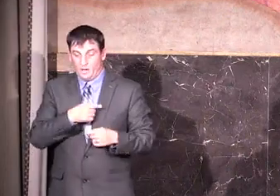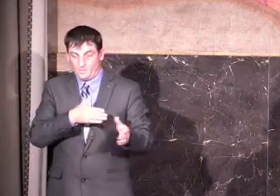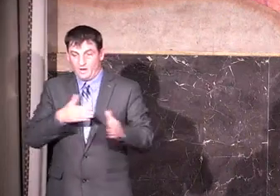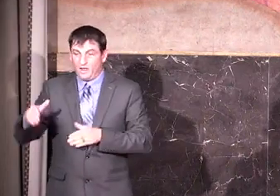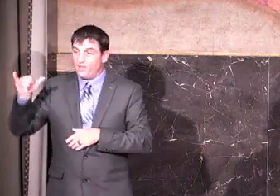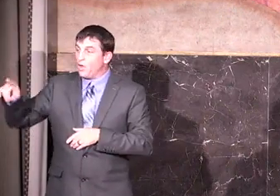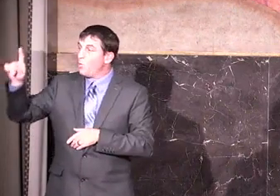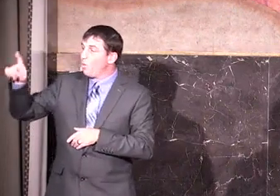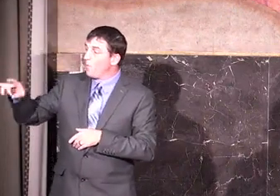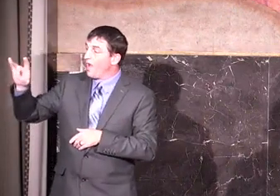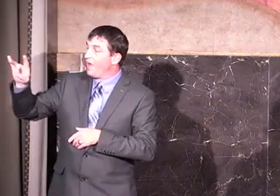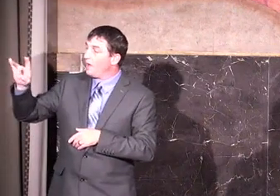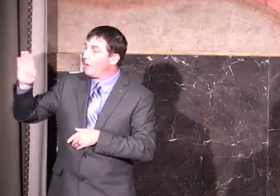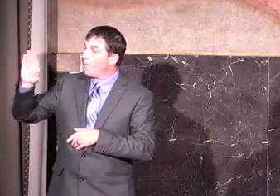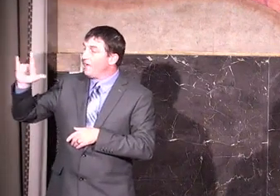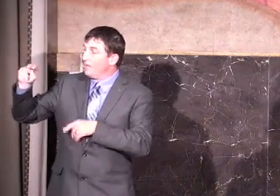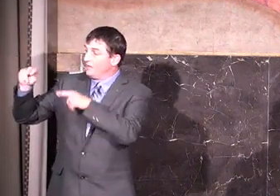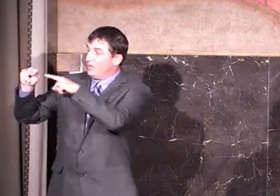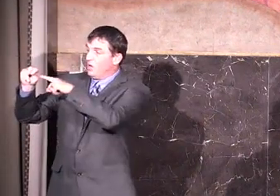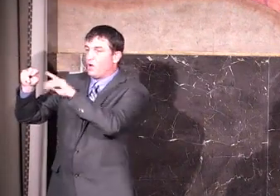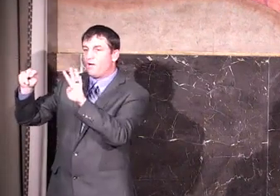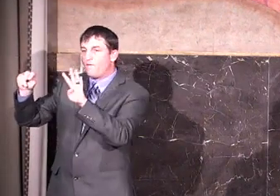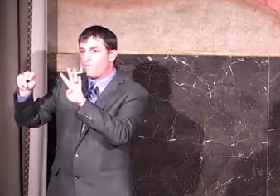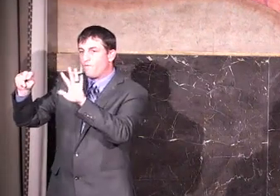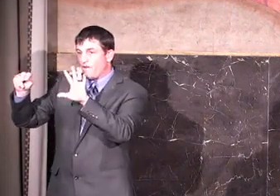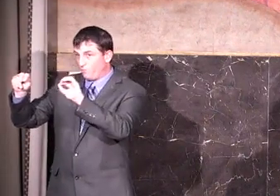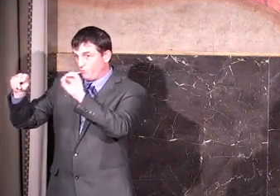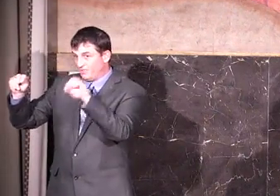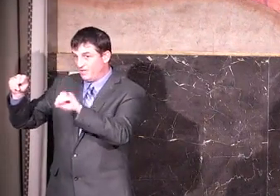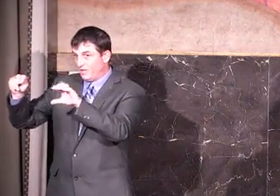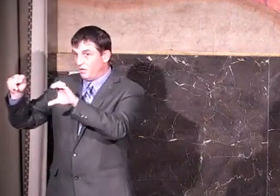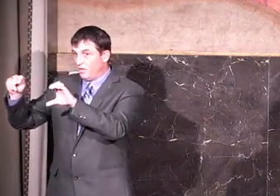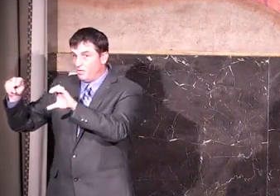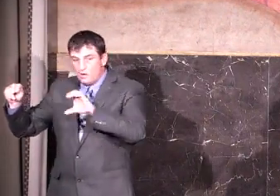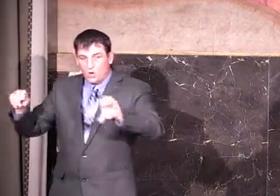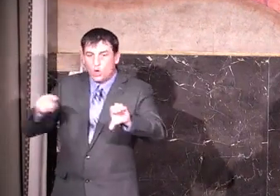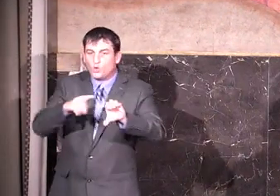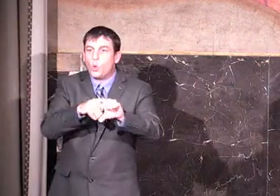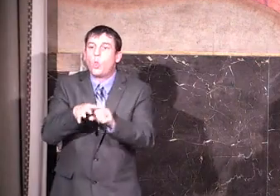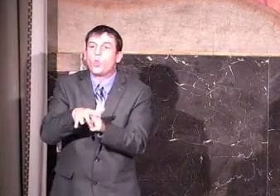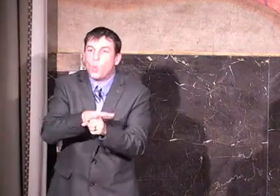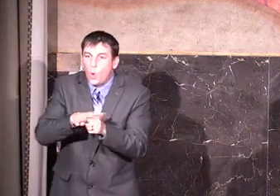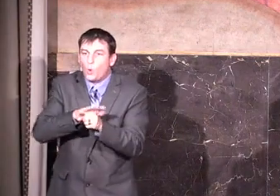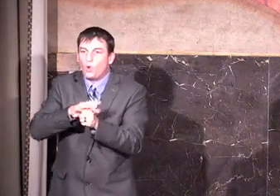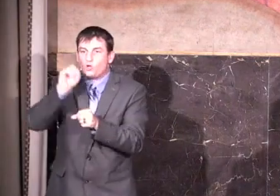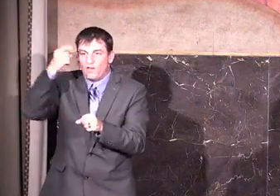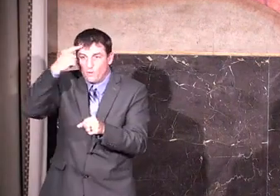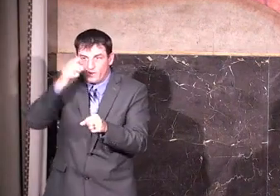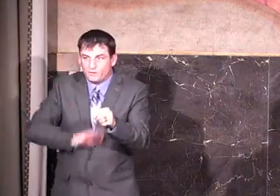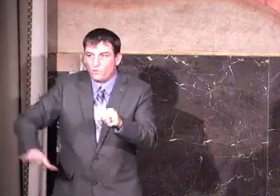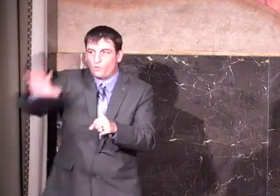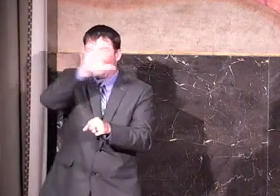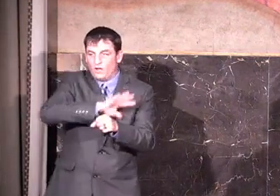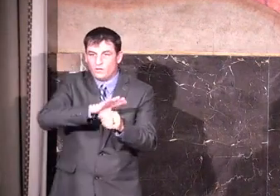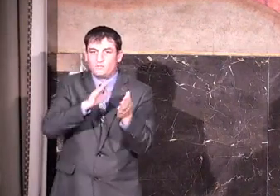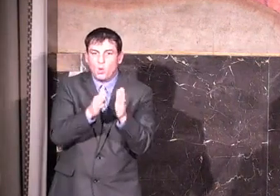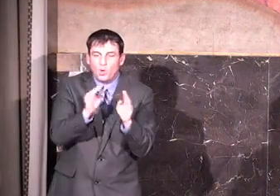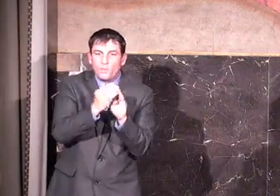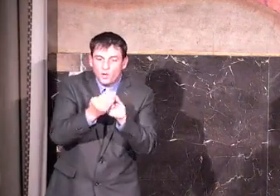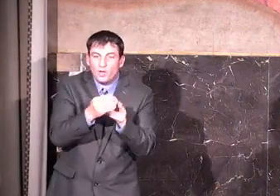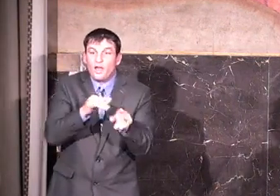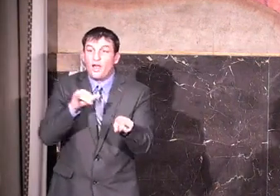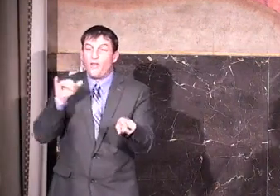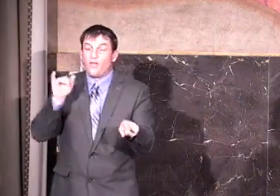that $1.8 billion to go to local governments across the state of Louisiana. That wasn't something that